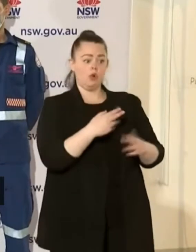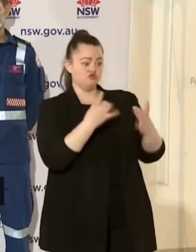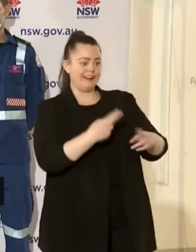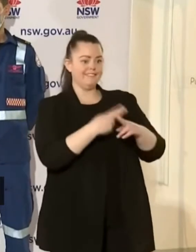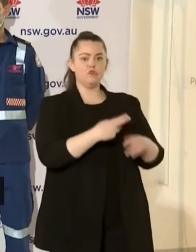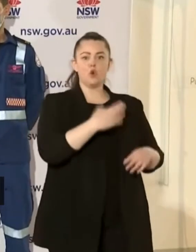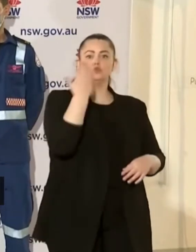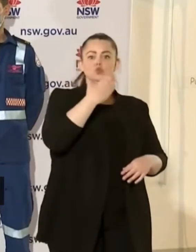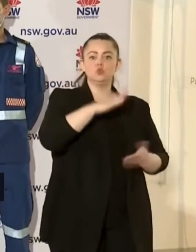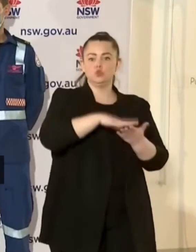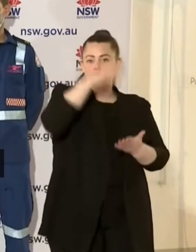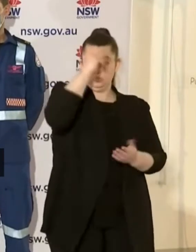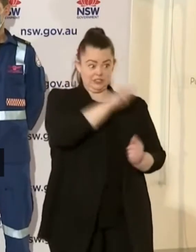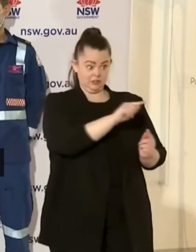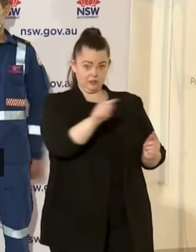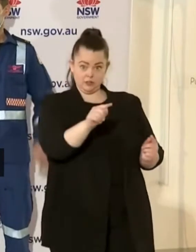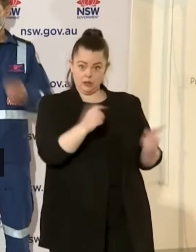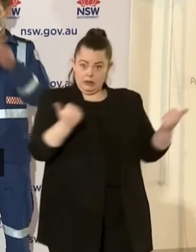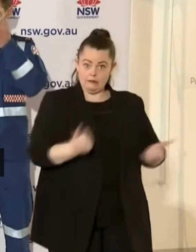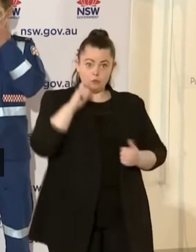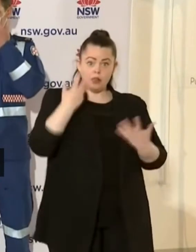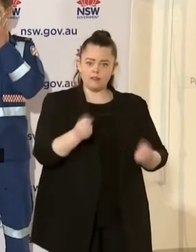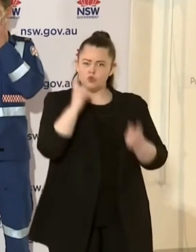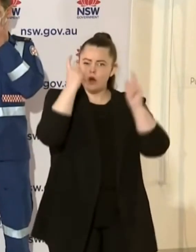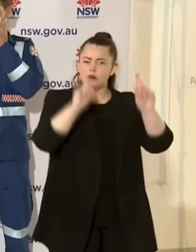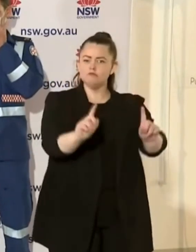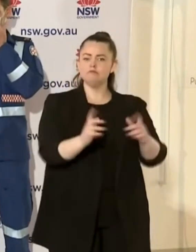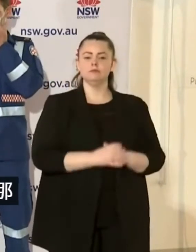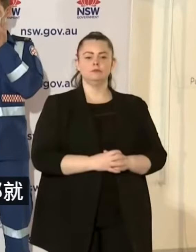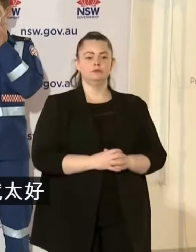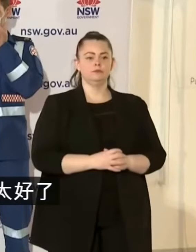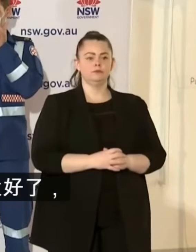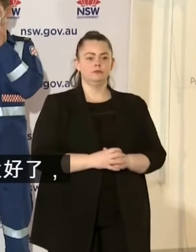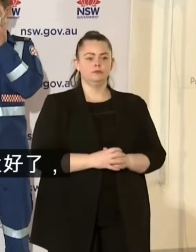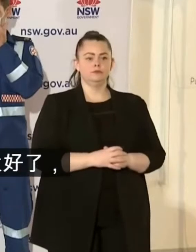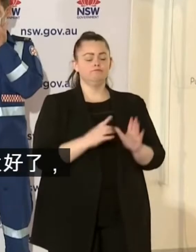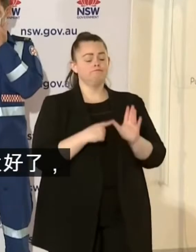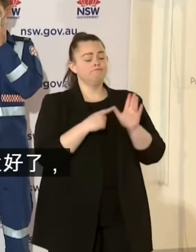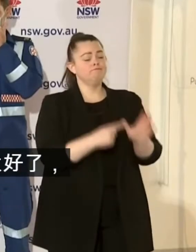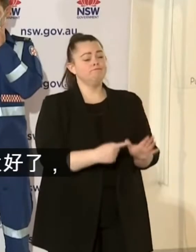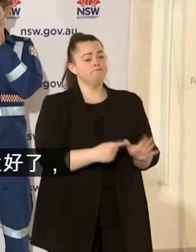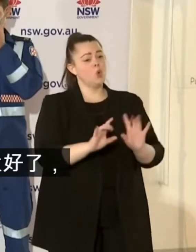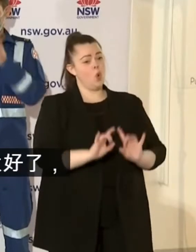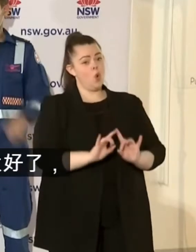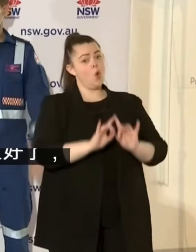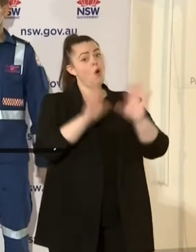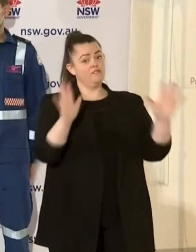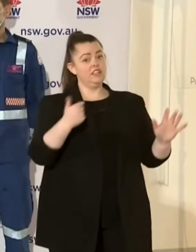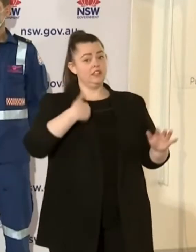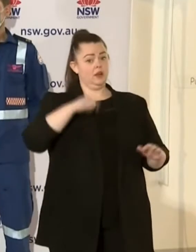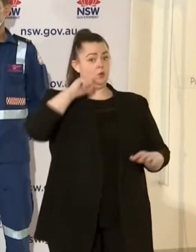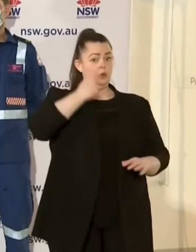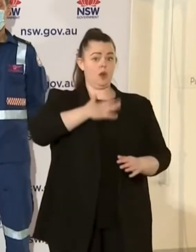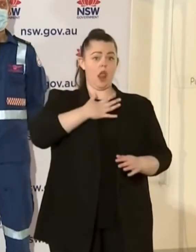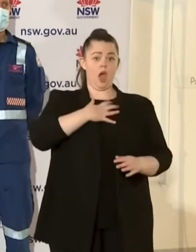many times. Obviously, it would have been wonderful if there'd been more Pfizer supplies that were available, but I think the federal government have